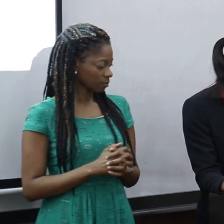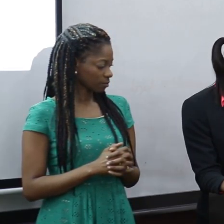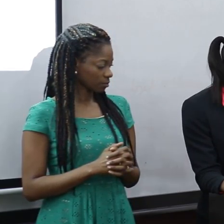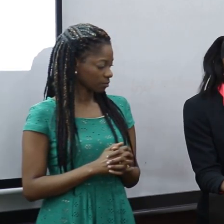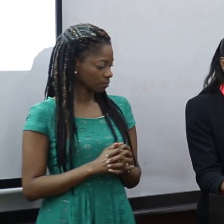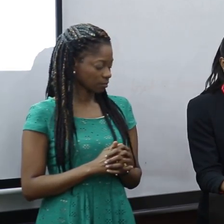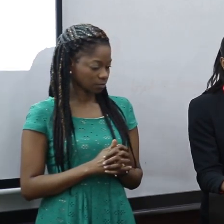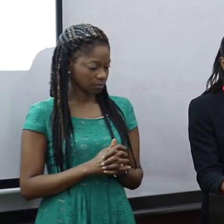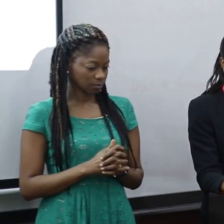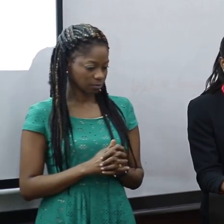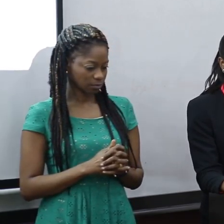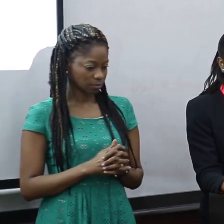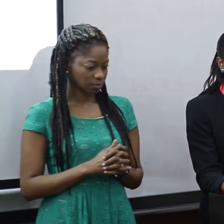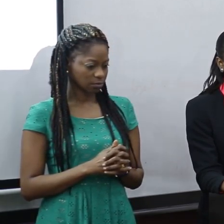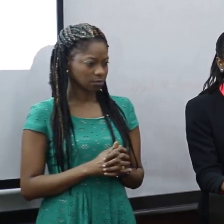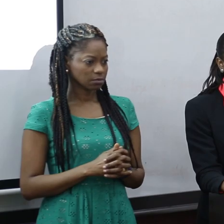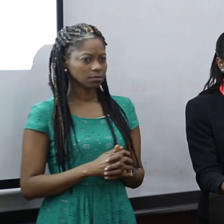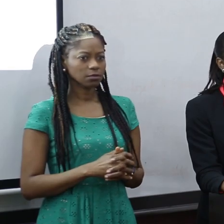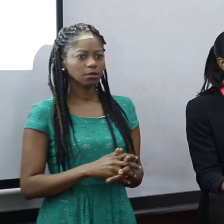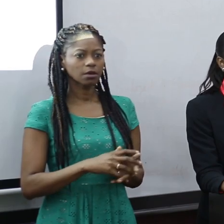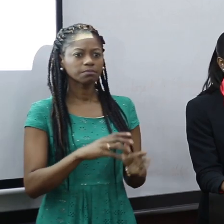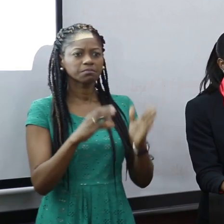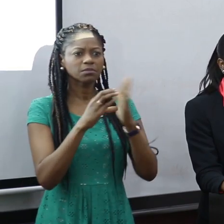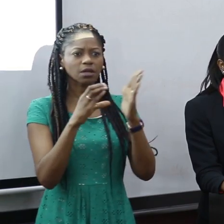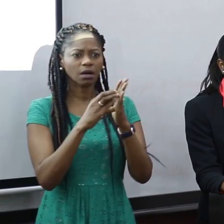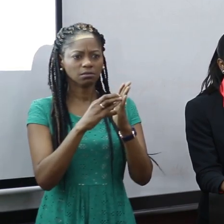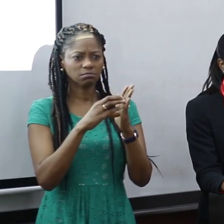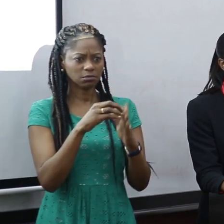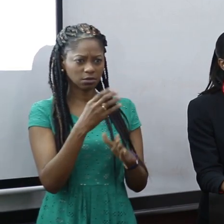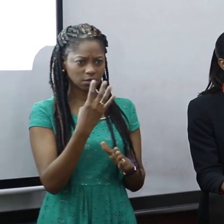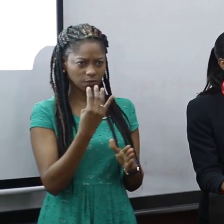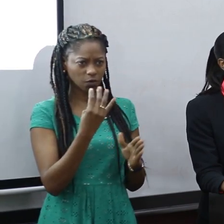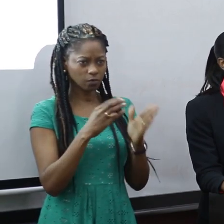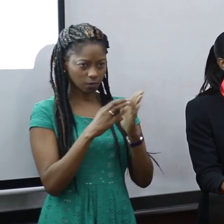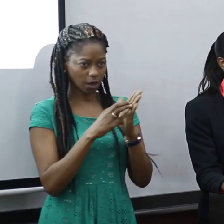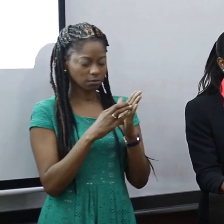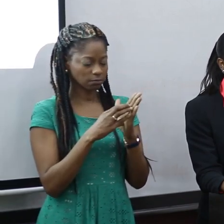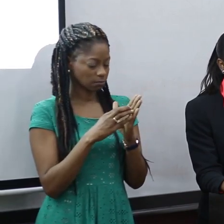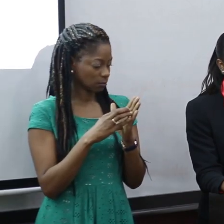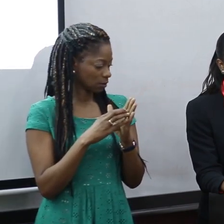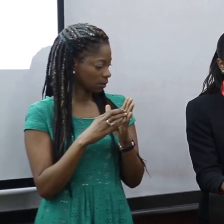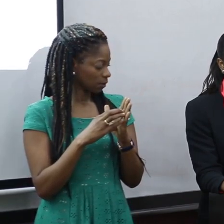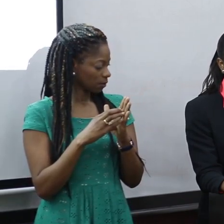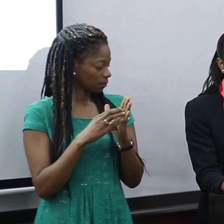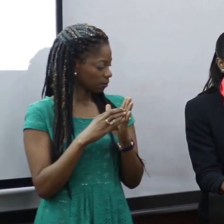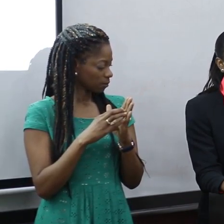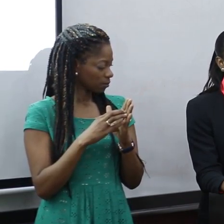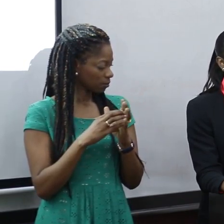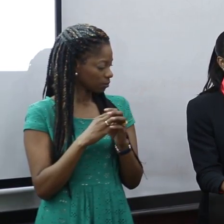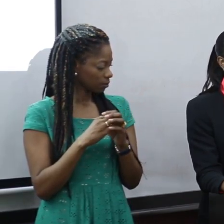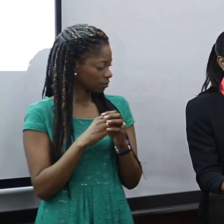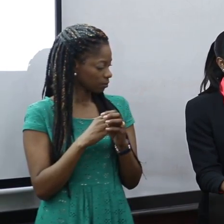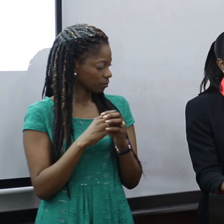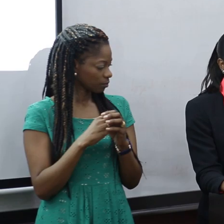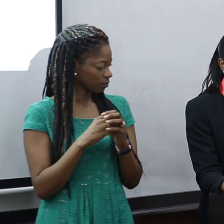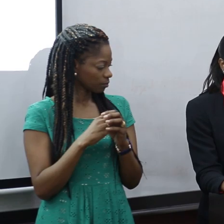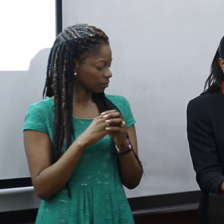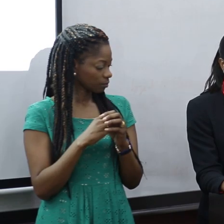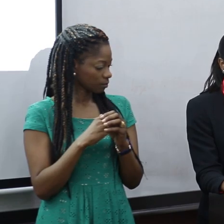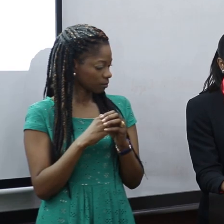Another failure of the Mental Health Act is the absence of any requirement for informed consent to treatment. This betrays